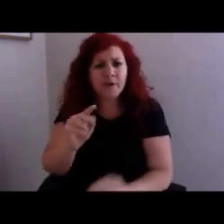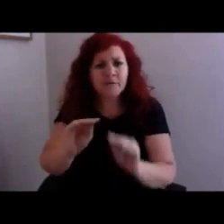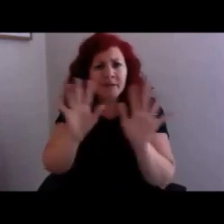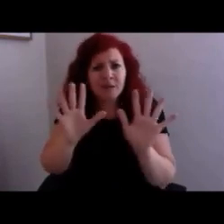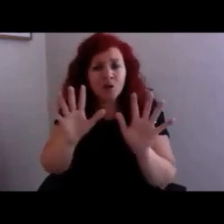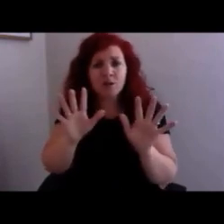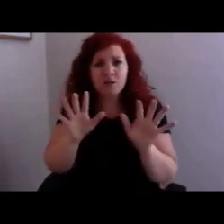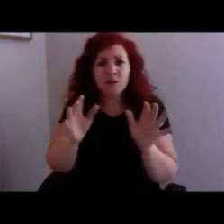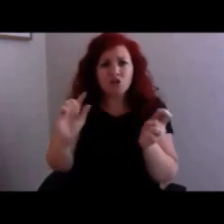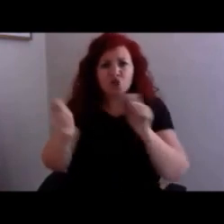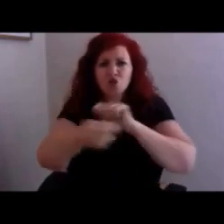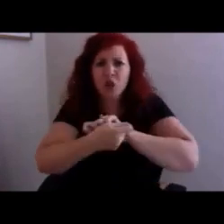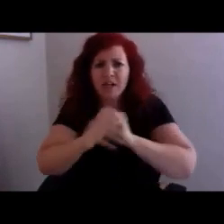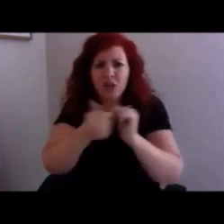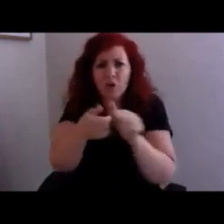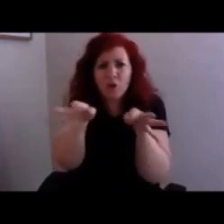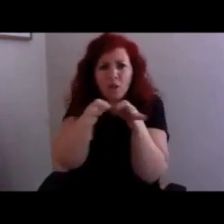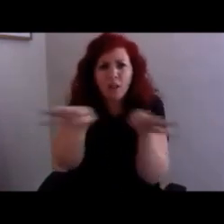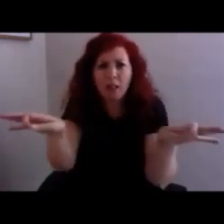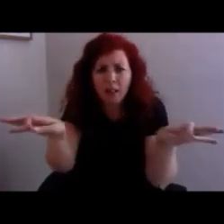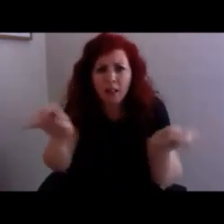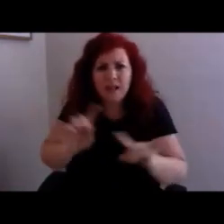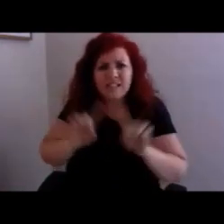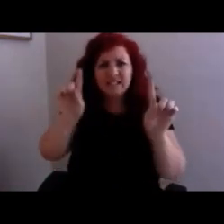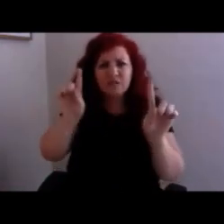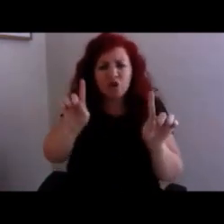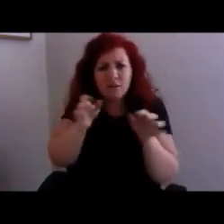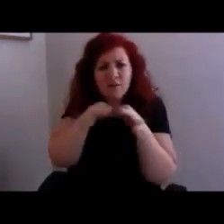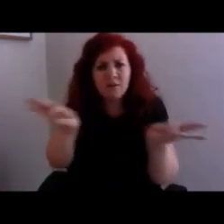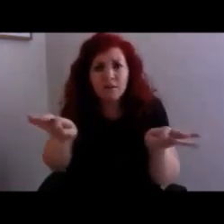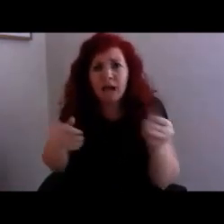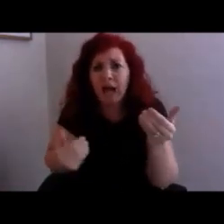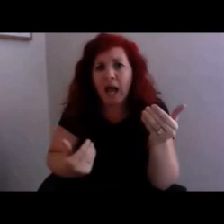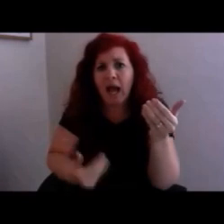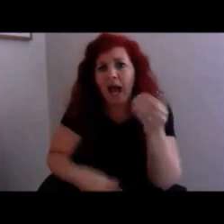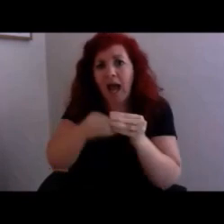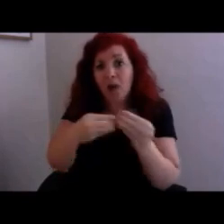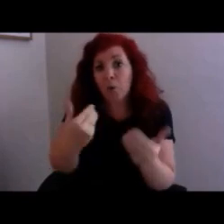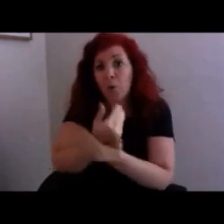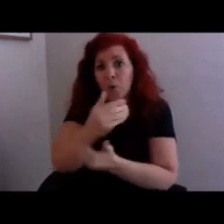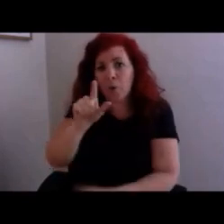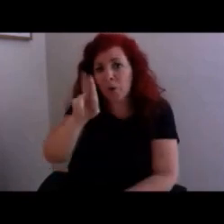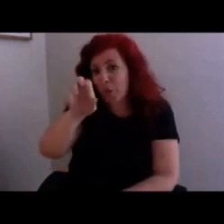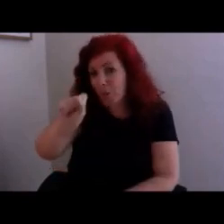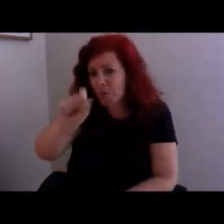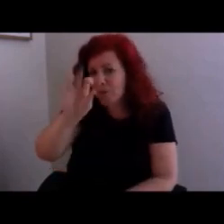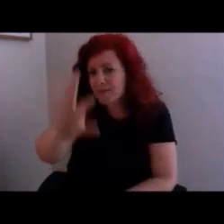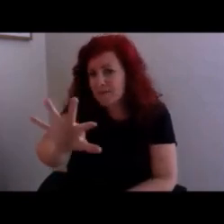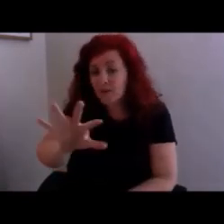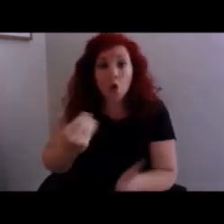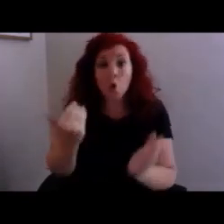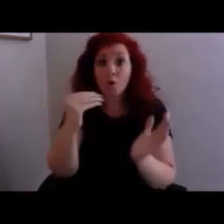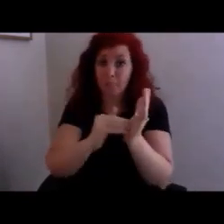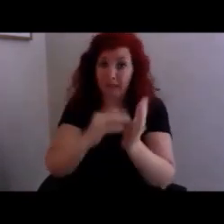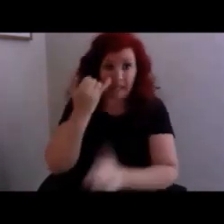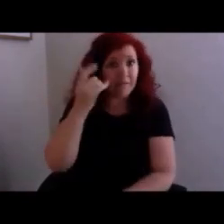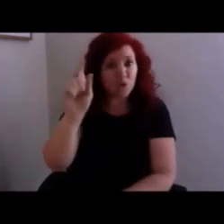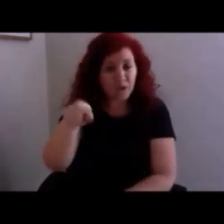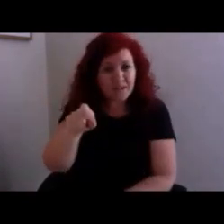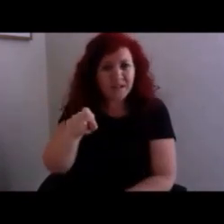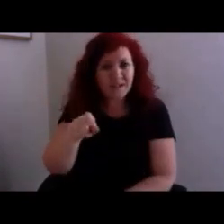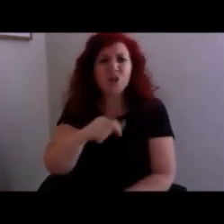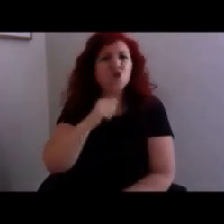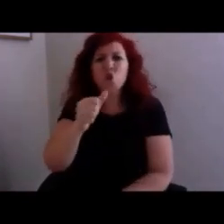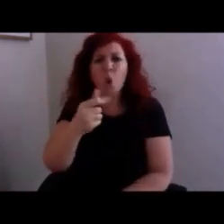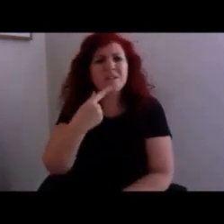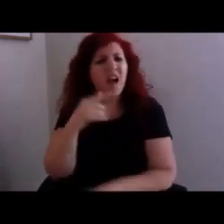it. Say it a different way and add new clues. Repeat if necessary, but don't say never